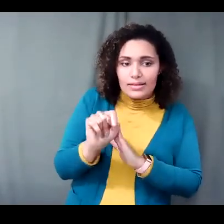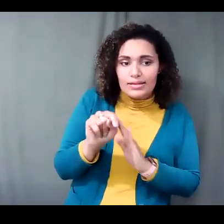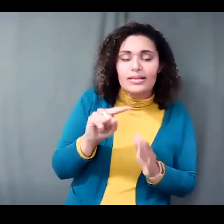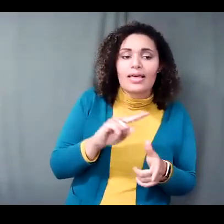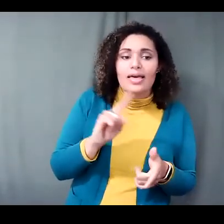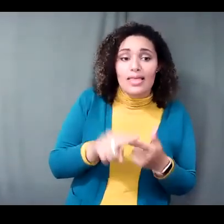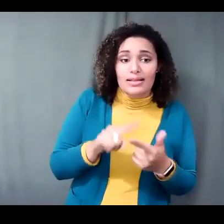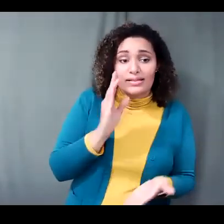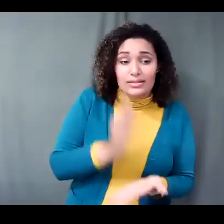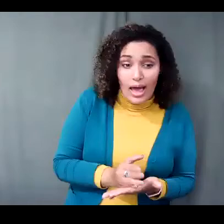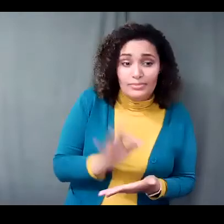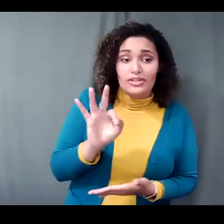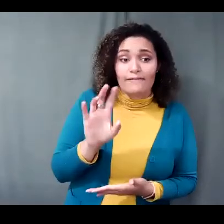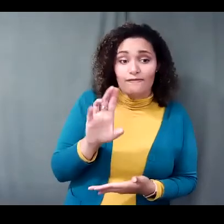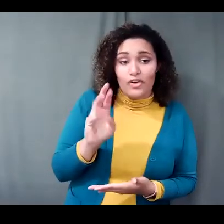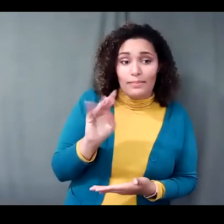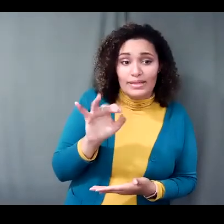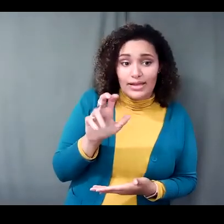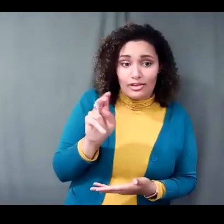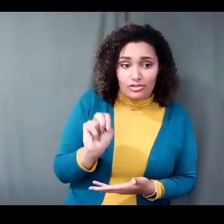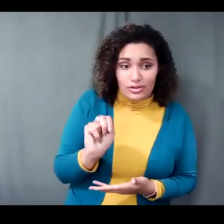leaves you with a